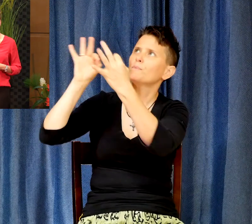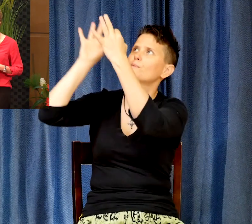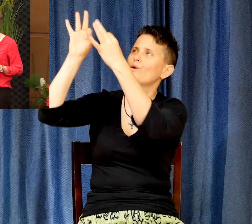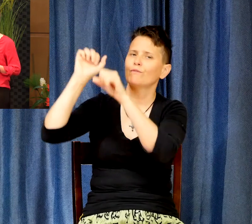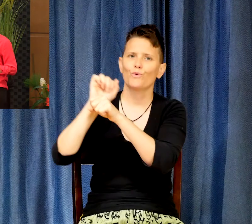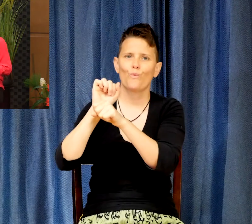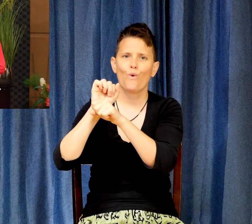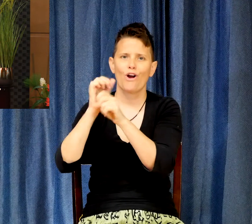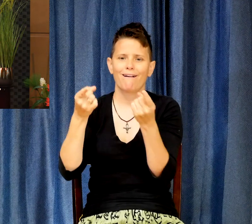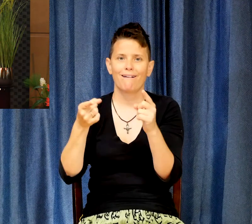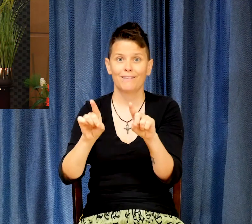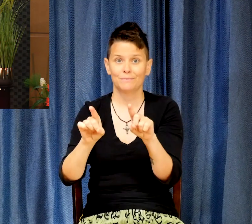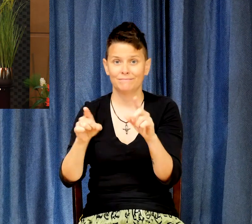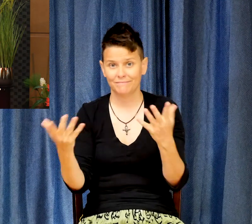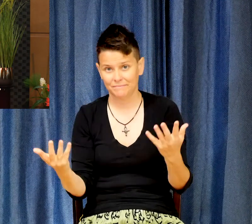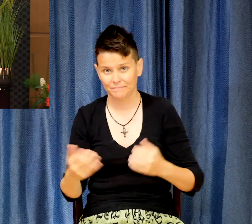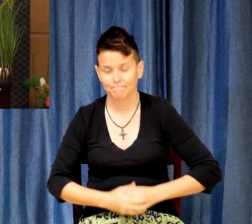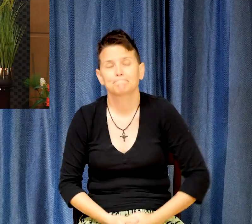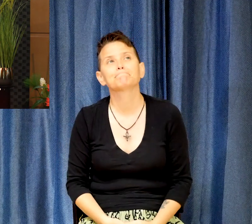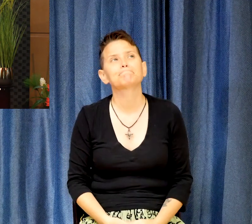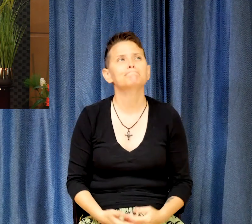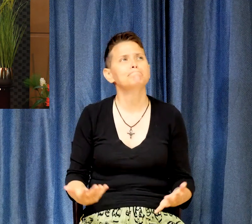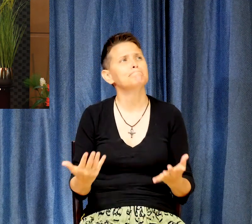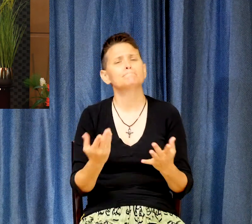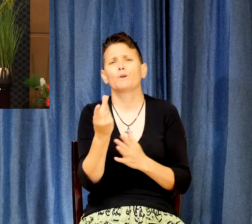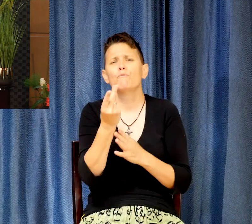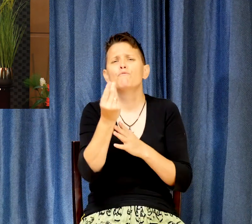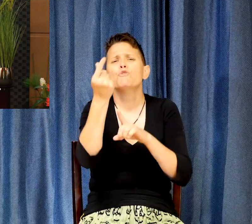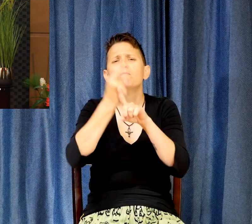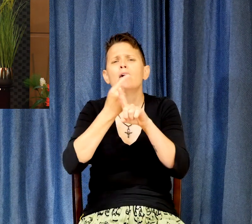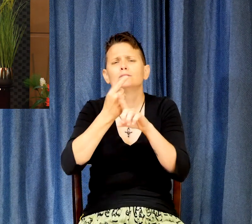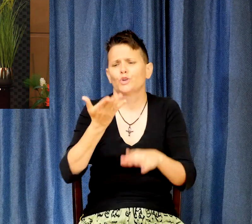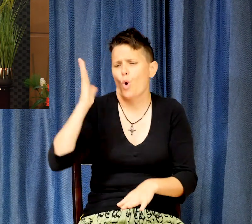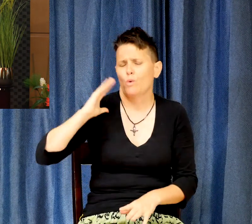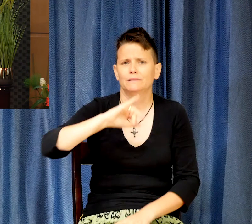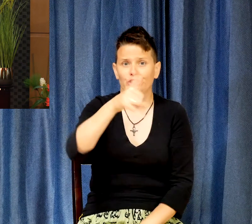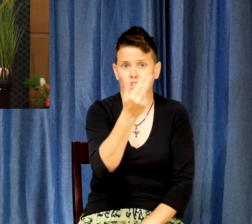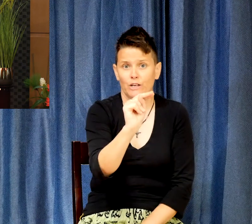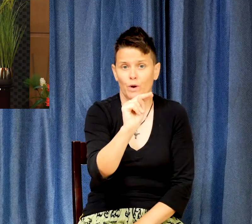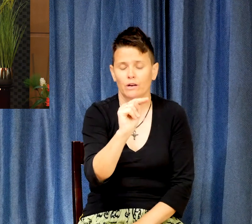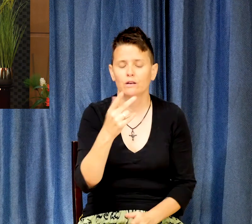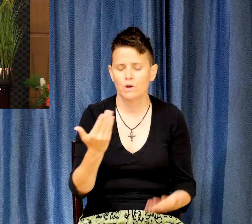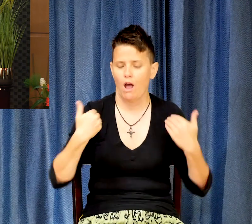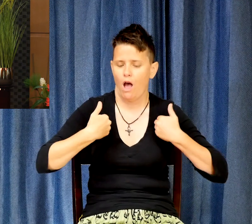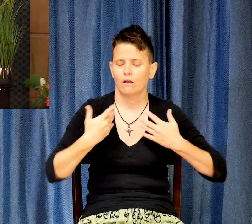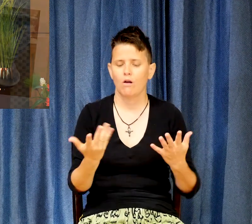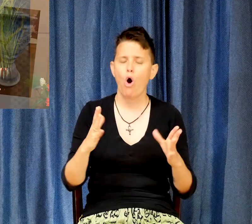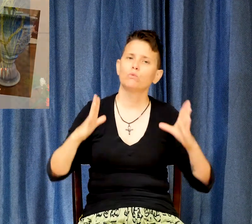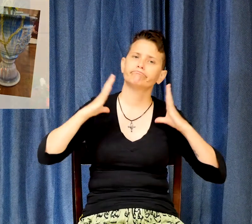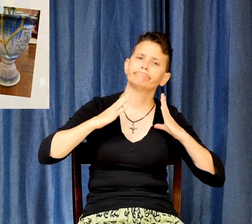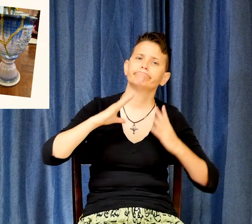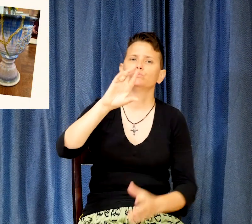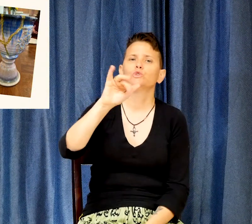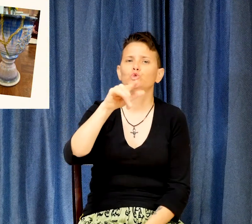Several months ago, the Board of Trustees had our retreat, our annual retreat in January. And at that retreat, we